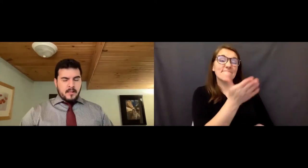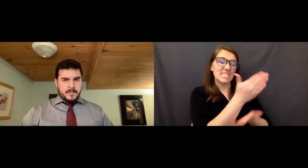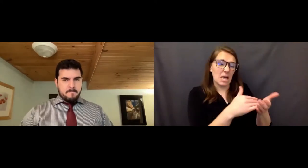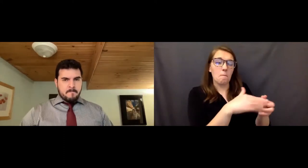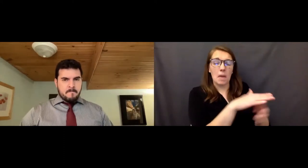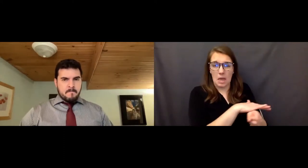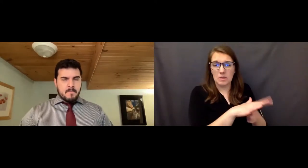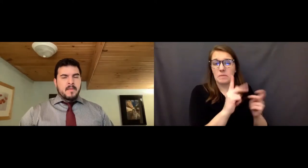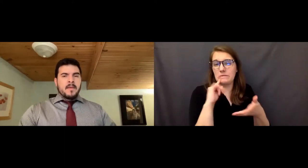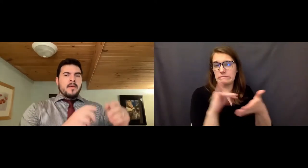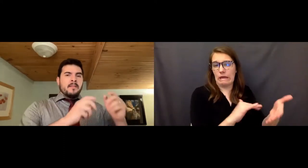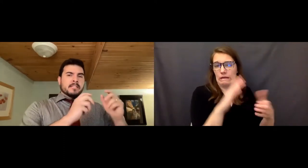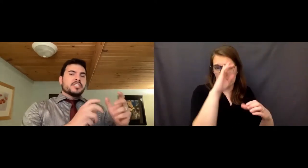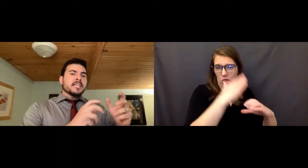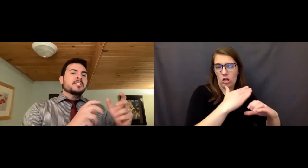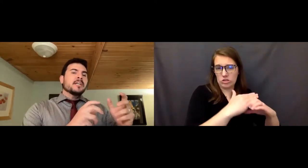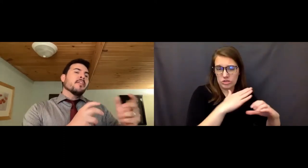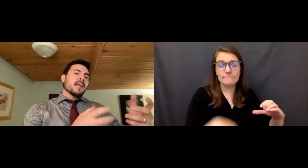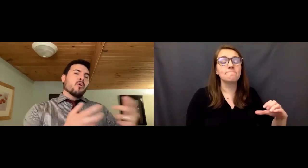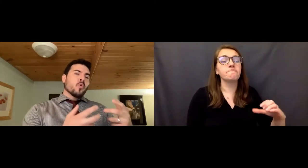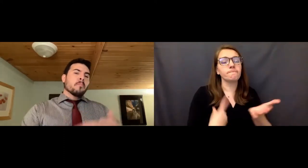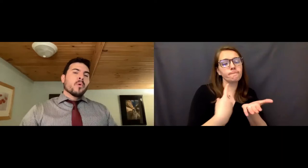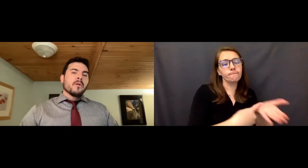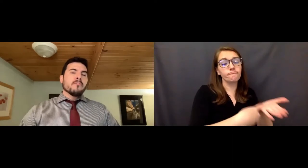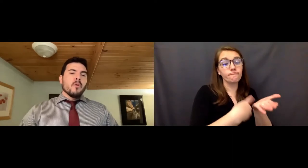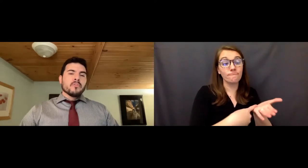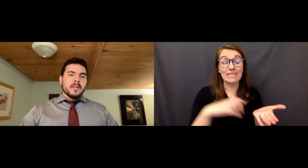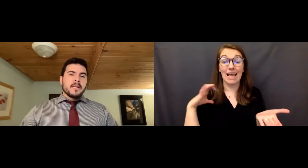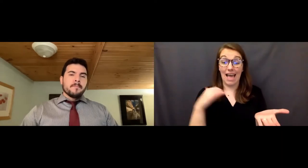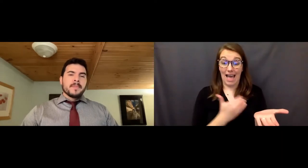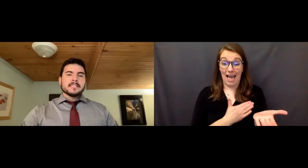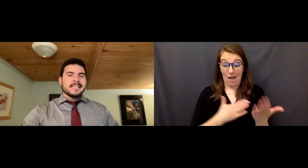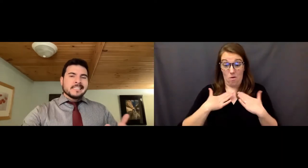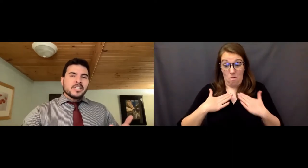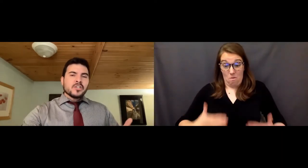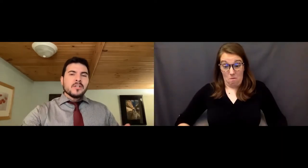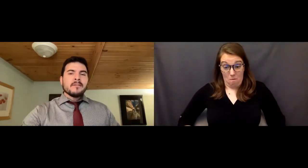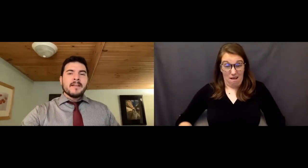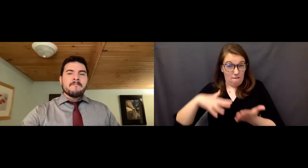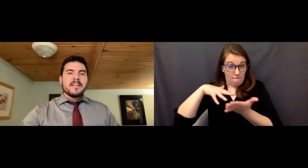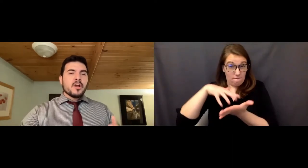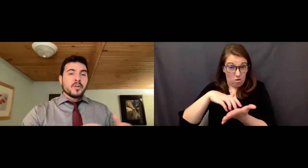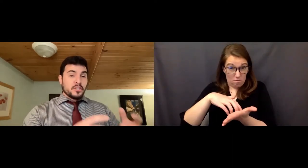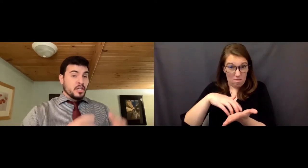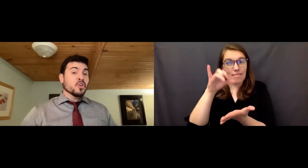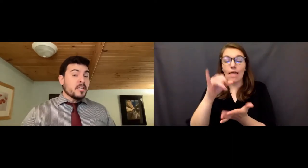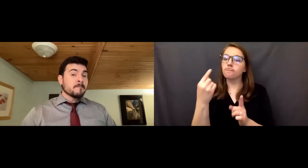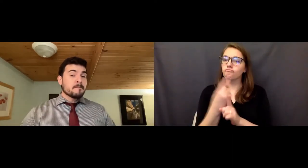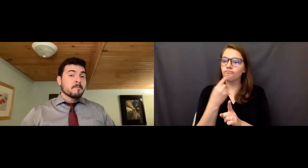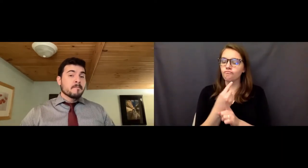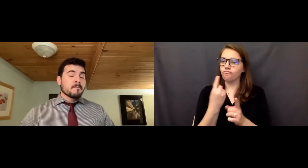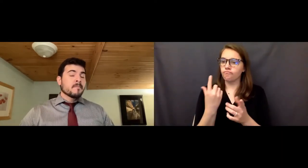Christian theology, the suggestion that our corporeal vulnerability is an essential and fitting creaturely